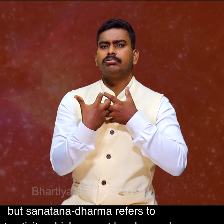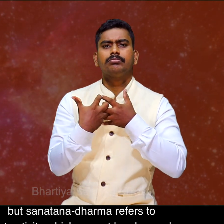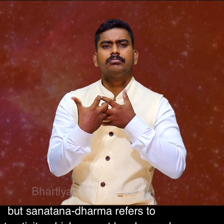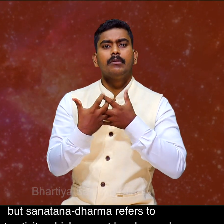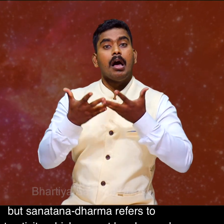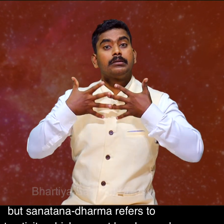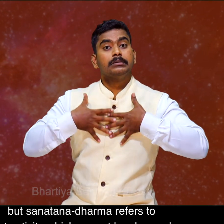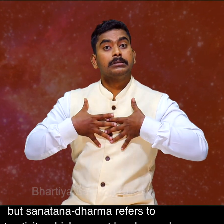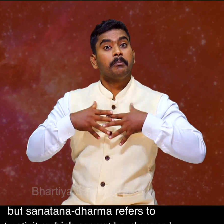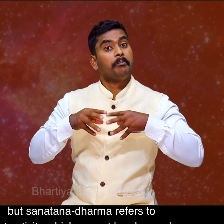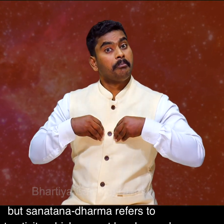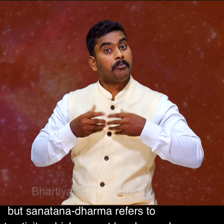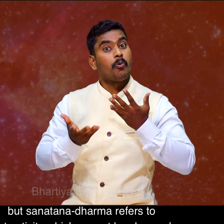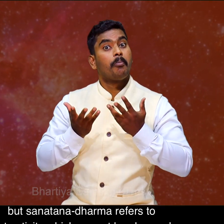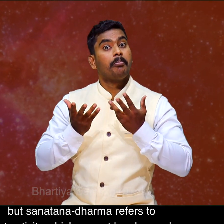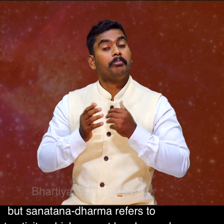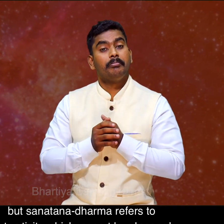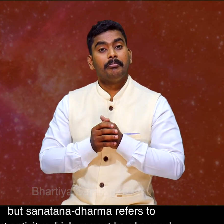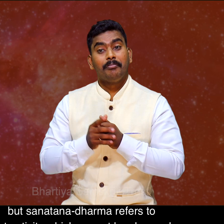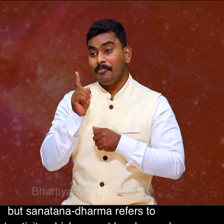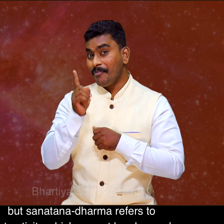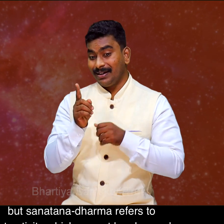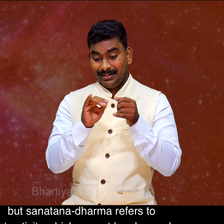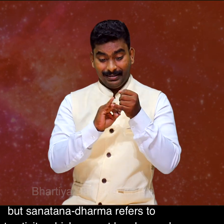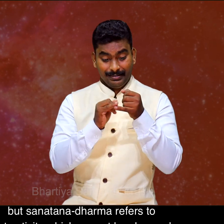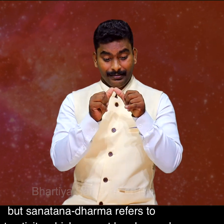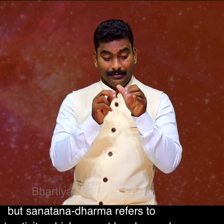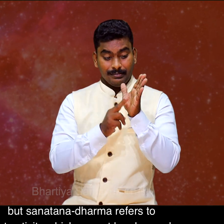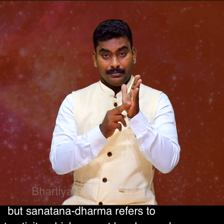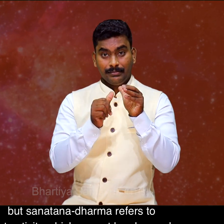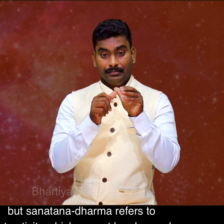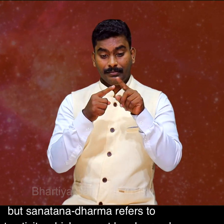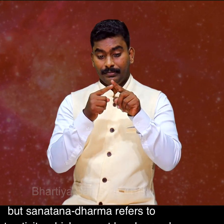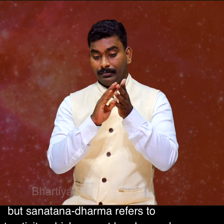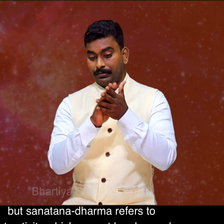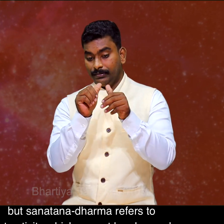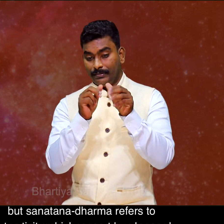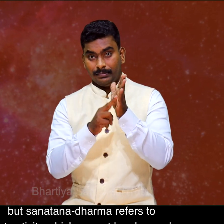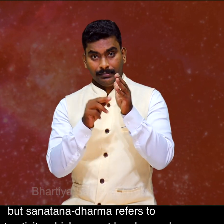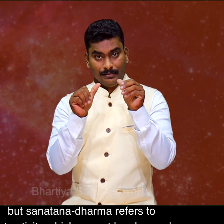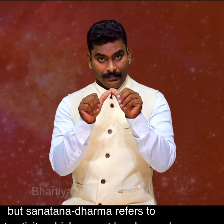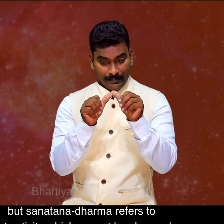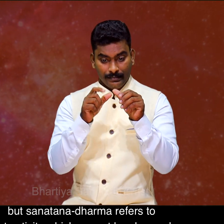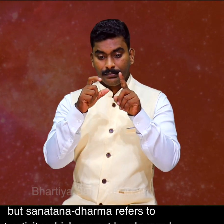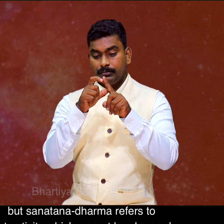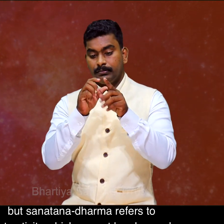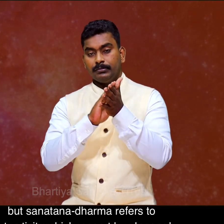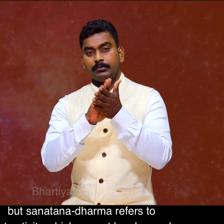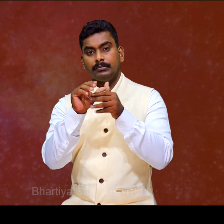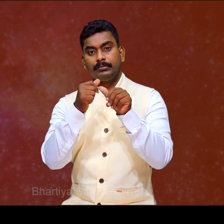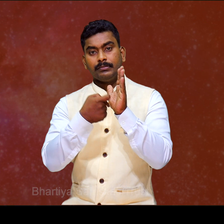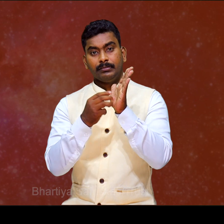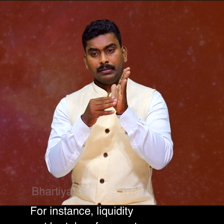But Sanatana Dharma refers to that activity which cannot be